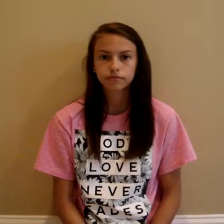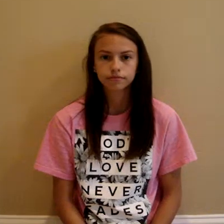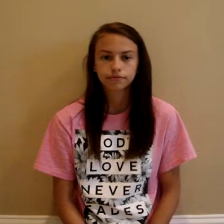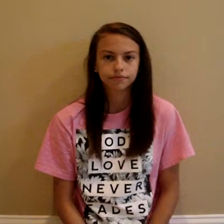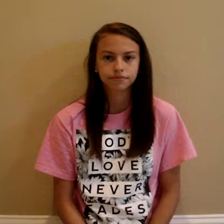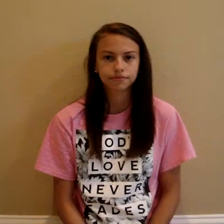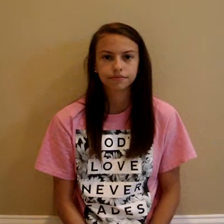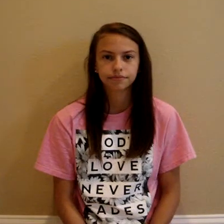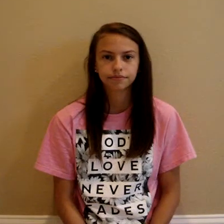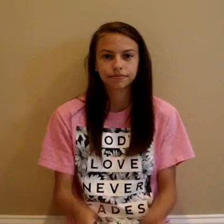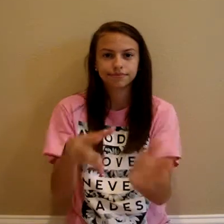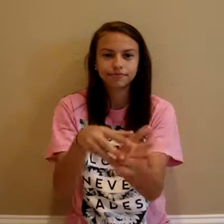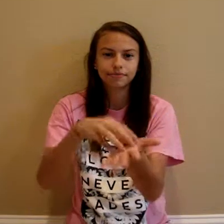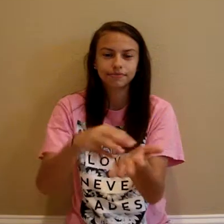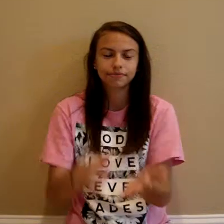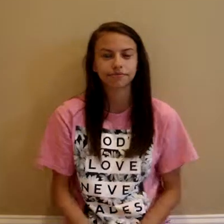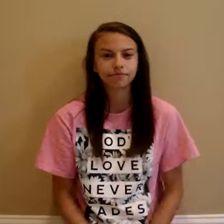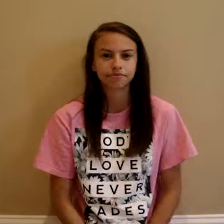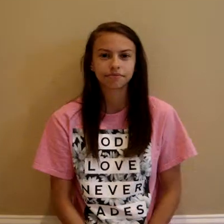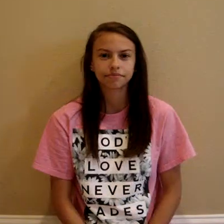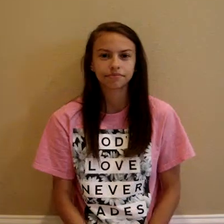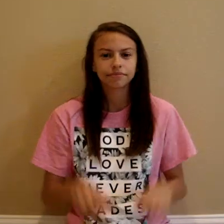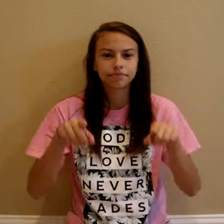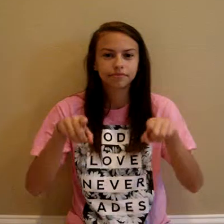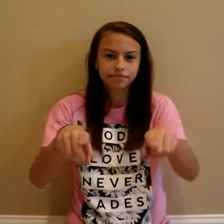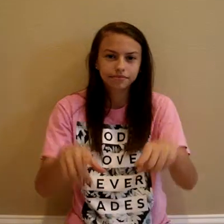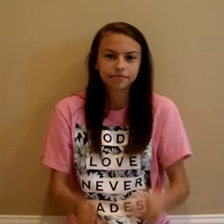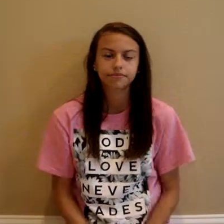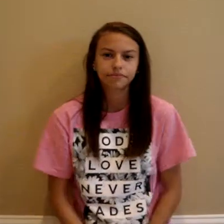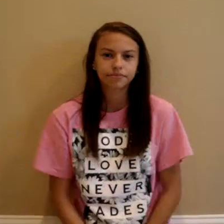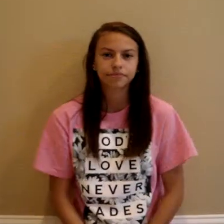signs you don't know. Cookies. While. Along.